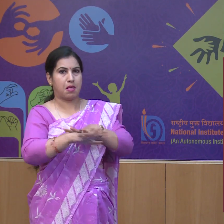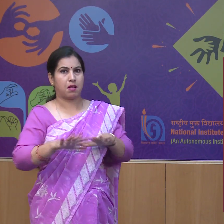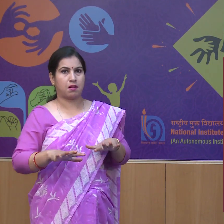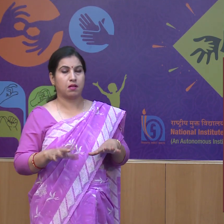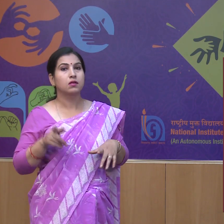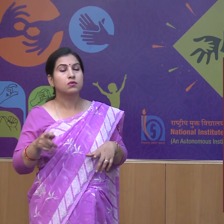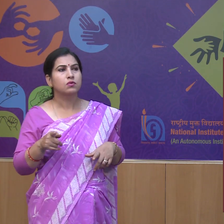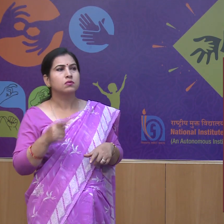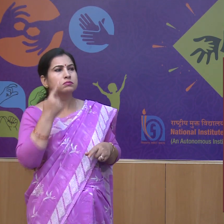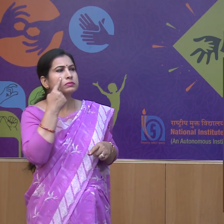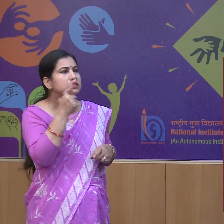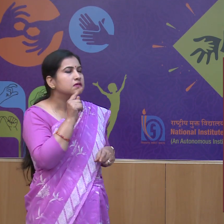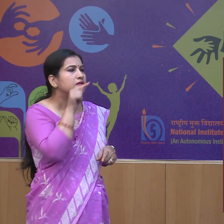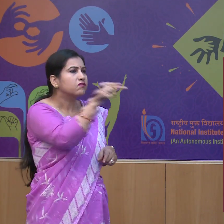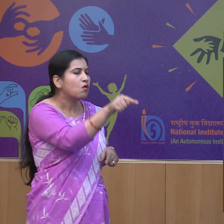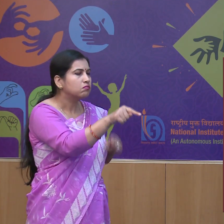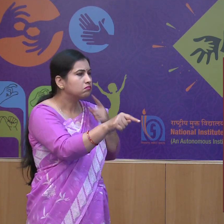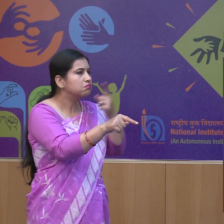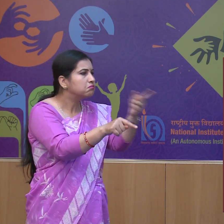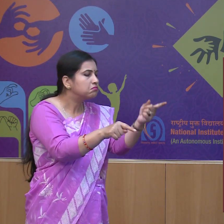to interfere in their